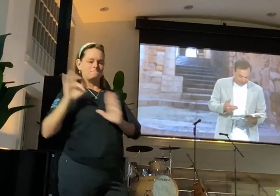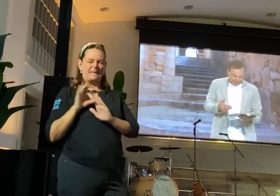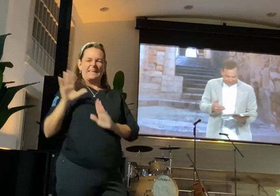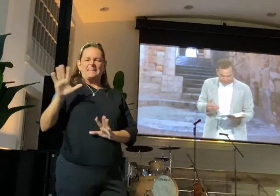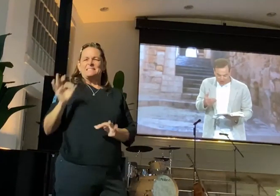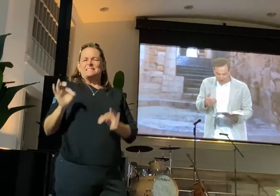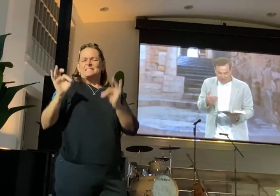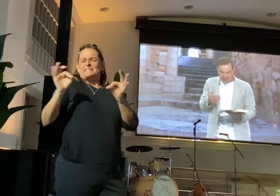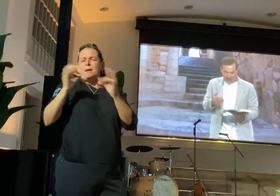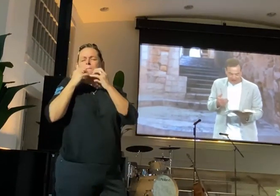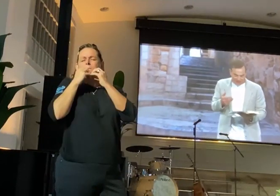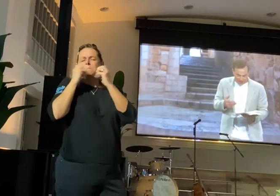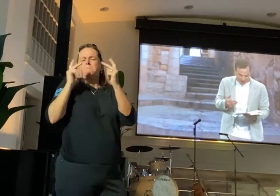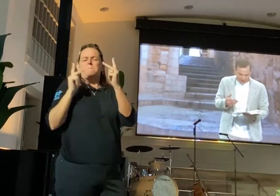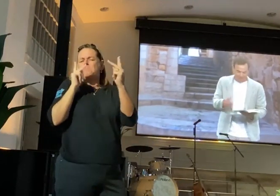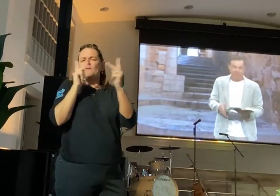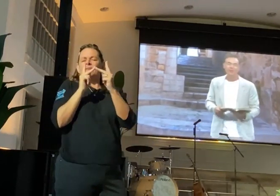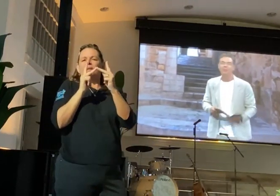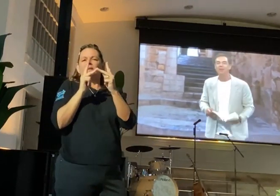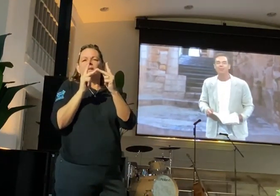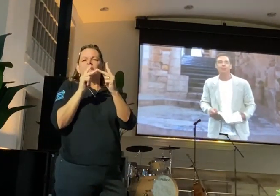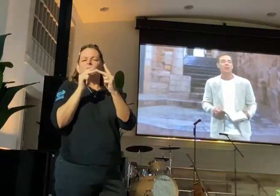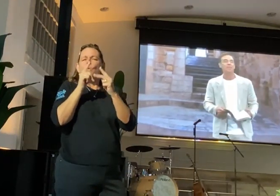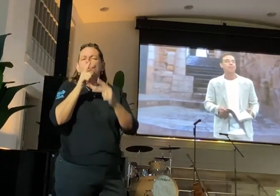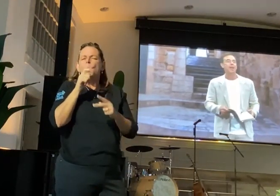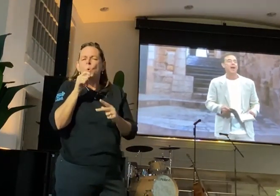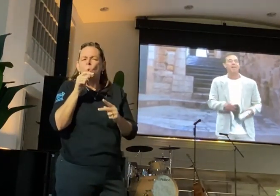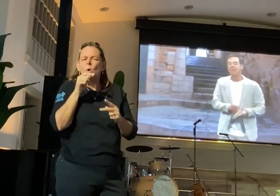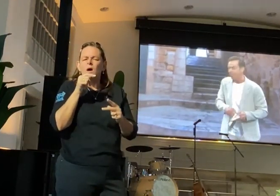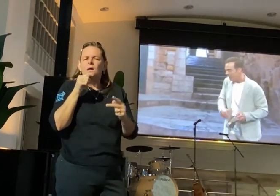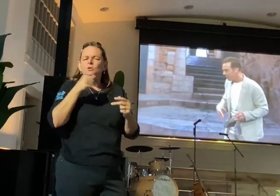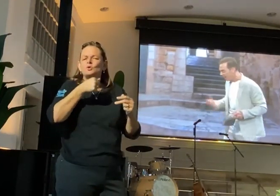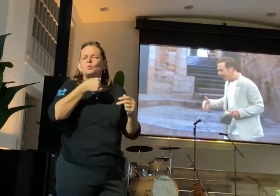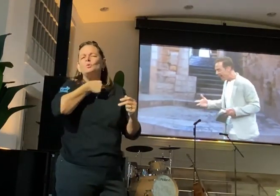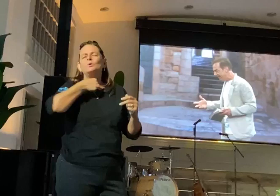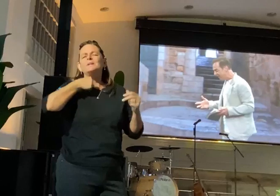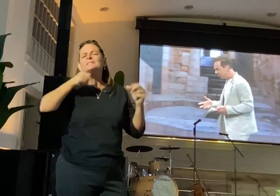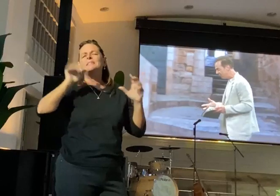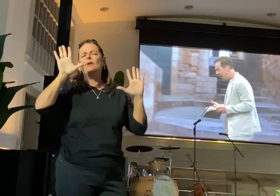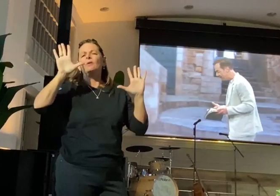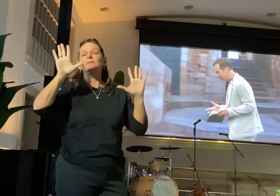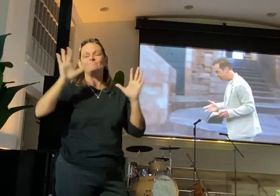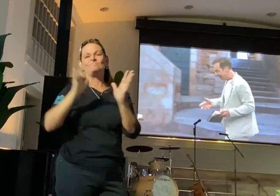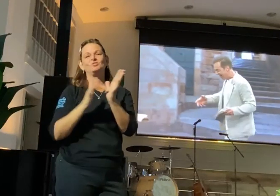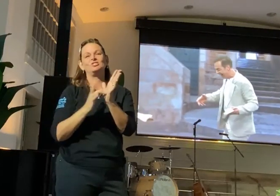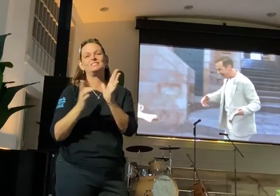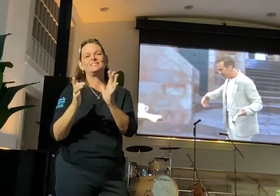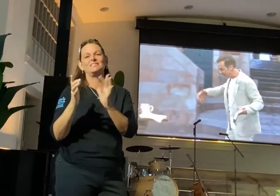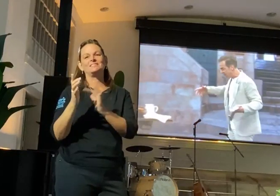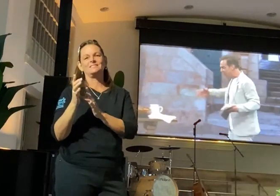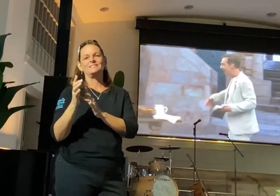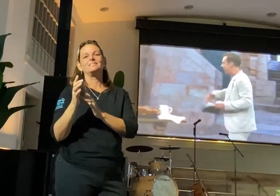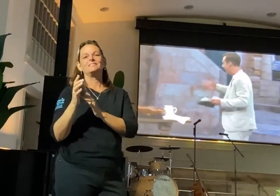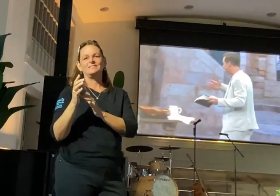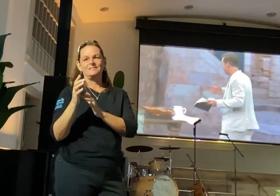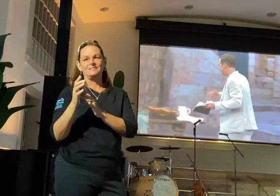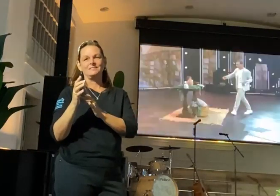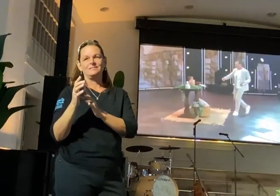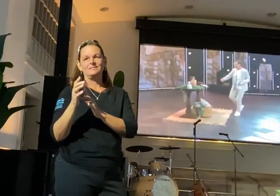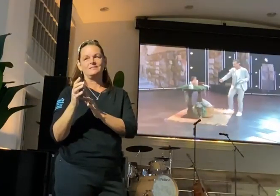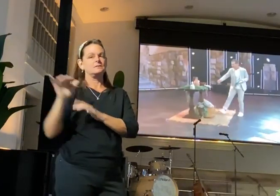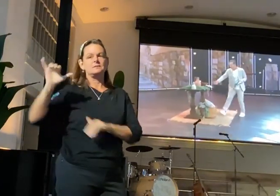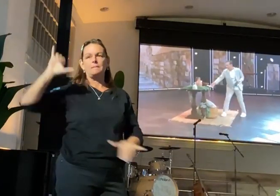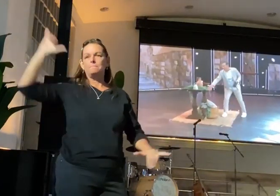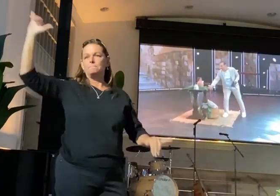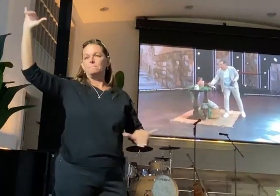day on the back of a donkey, the people, they were lining the streets, and they were shouting, and